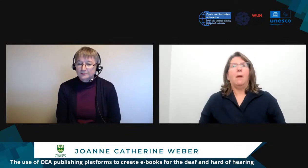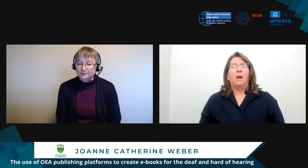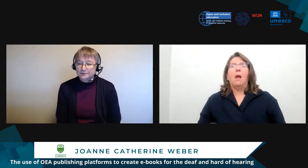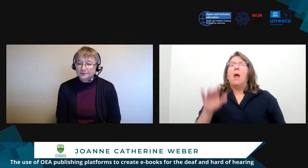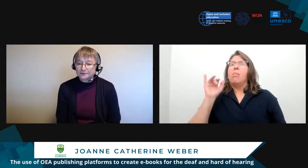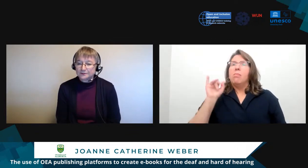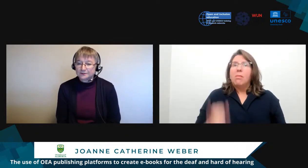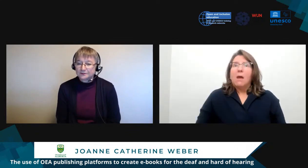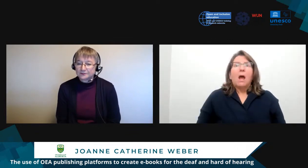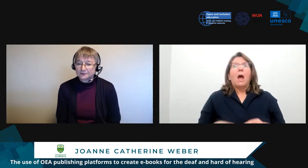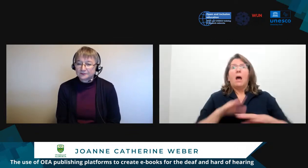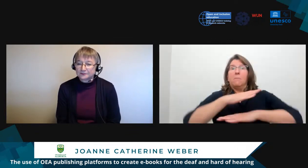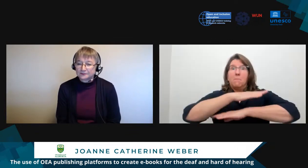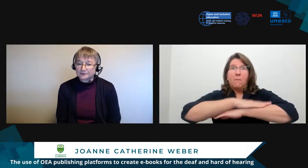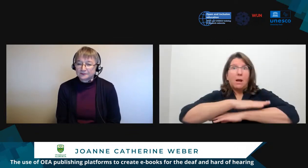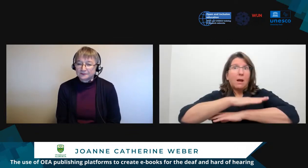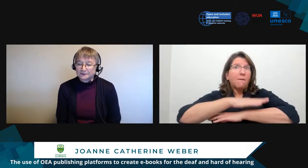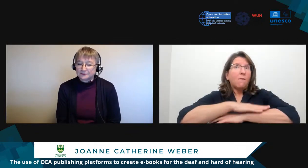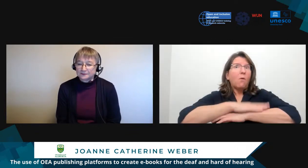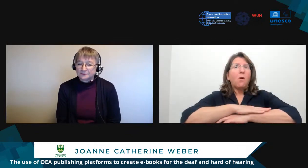platform.